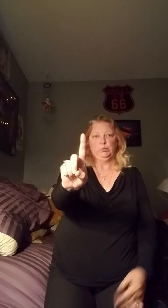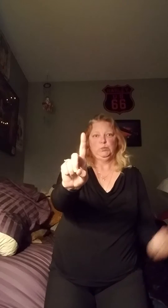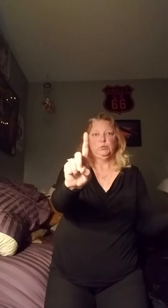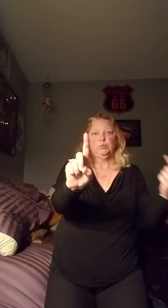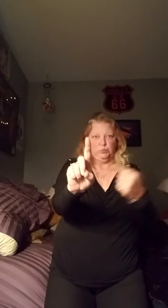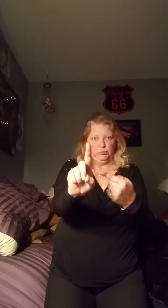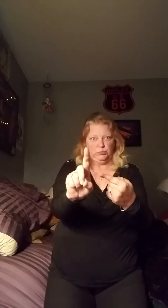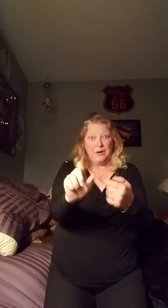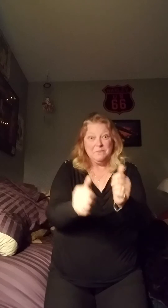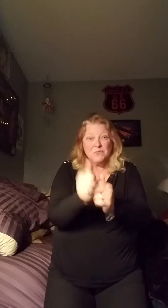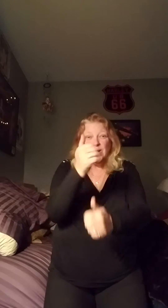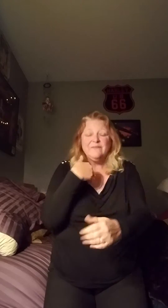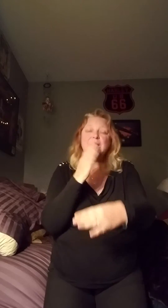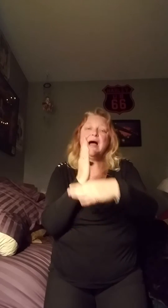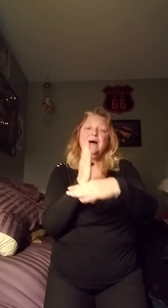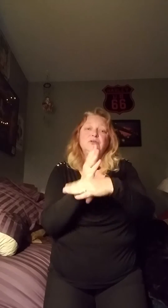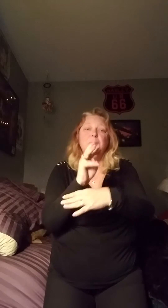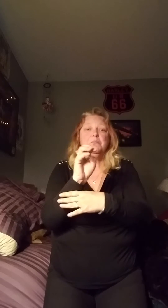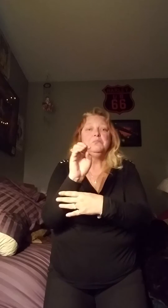average mood, and we have bad days, and we have good days.